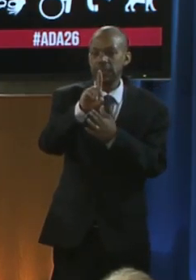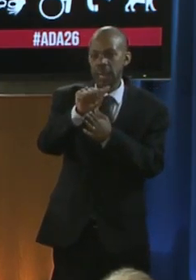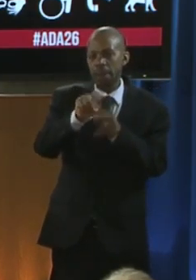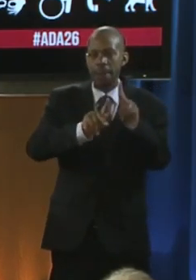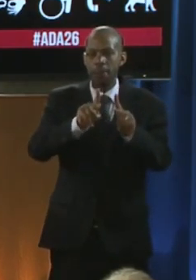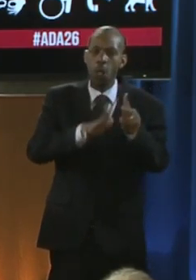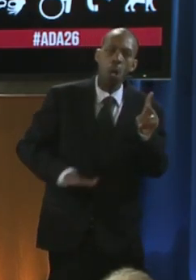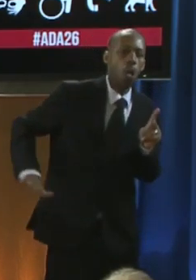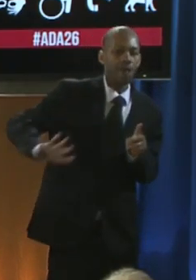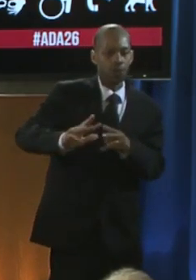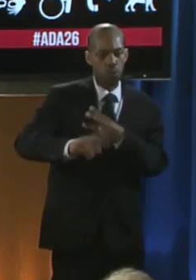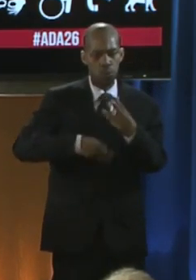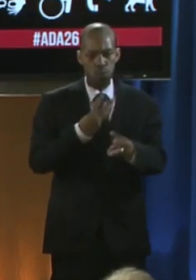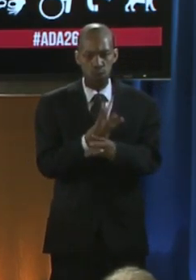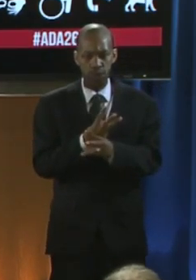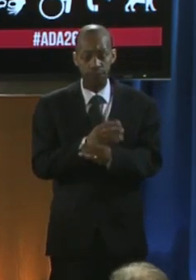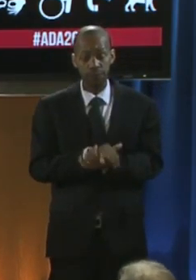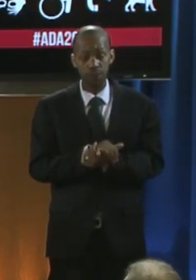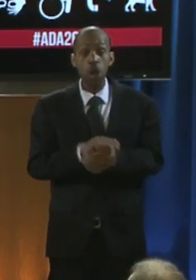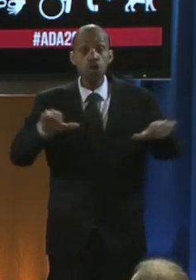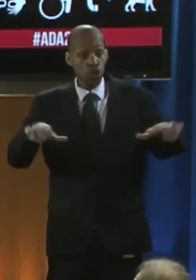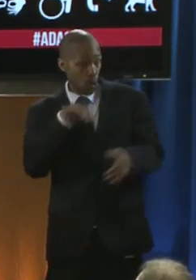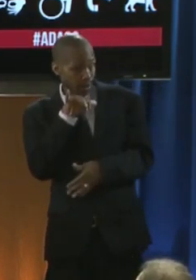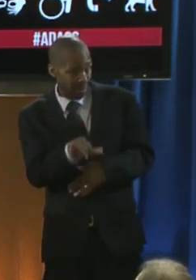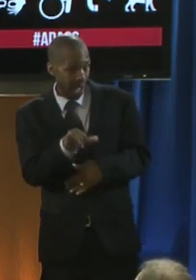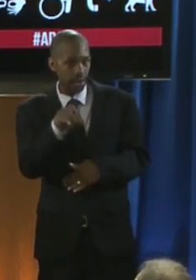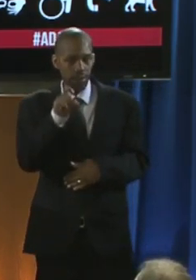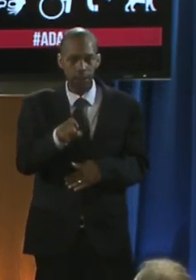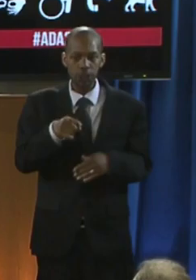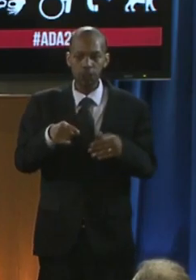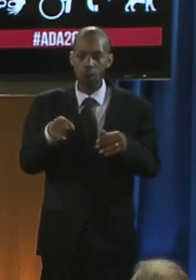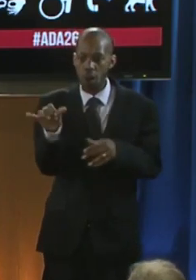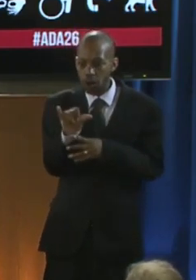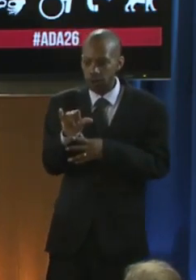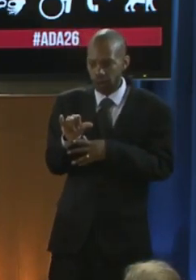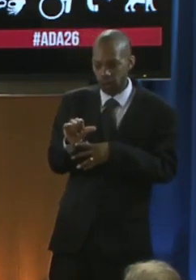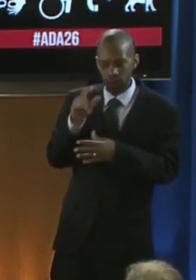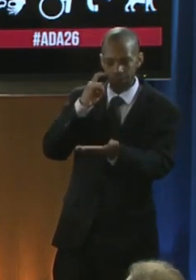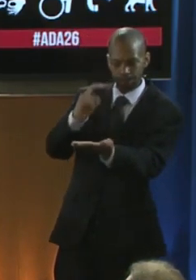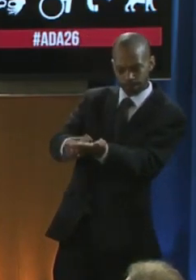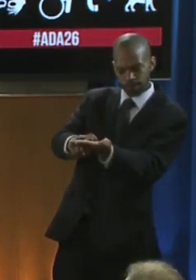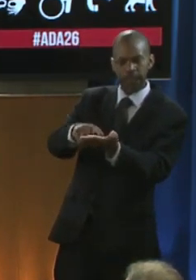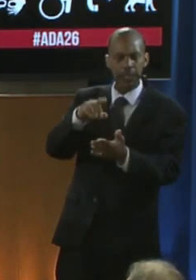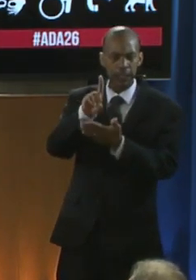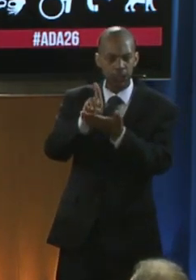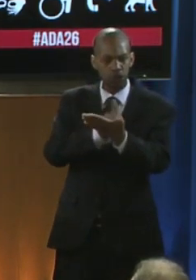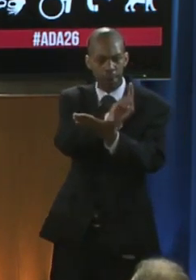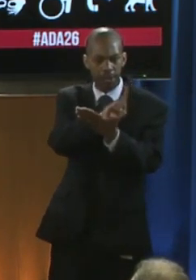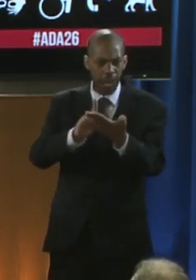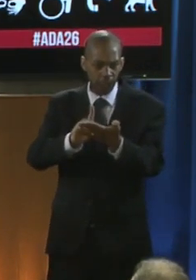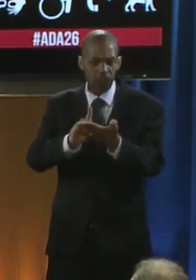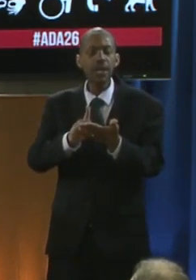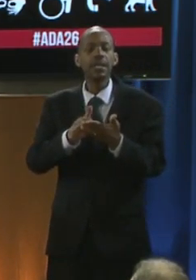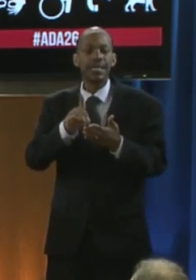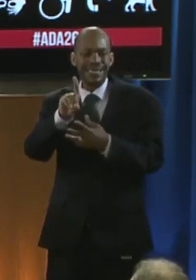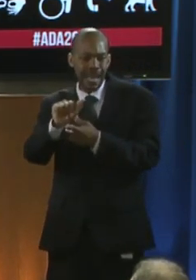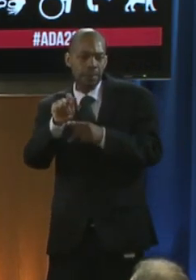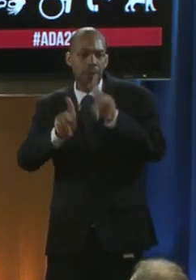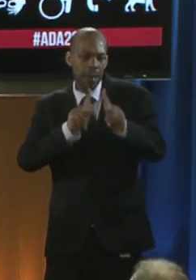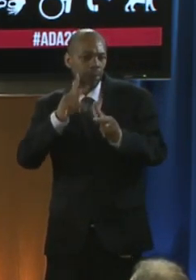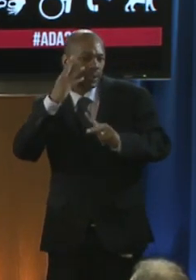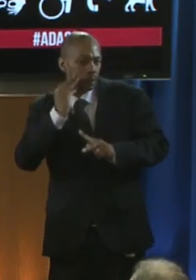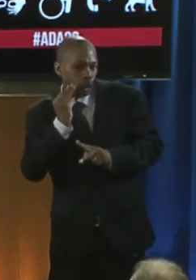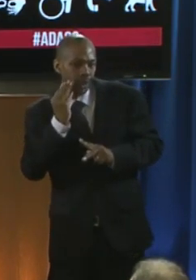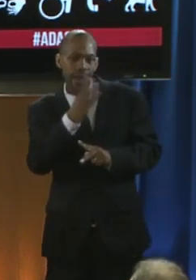the world. In doing so, we must shine a light on the discrimination disabled people face, as well